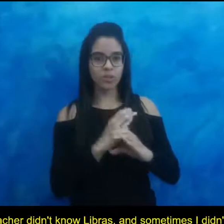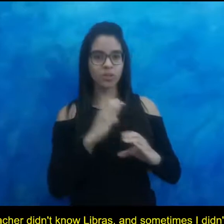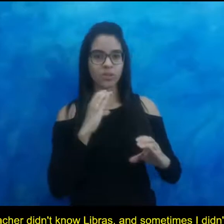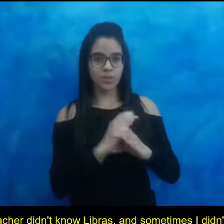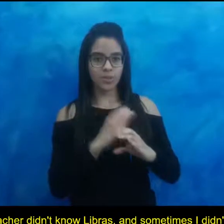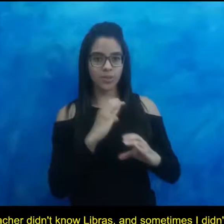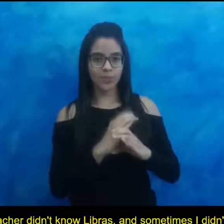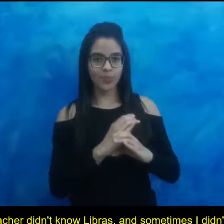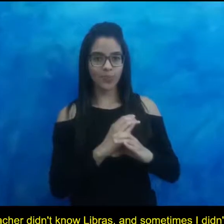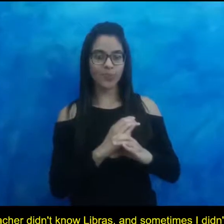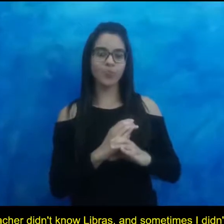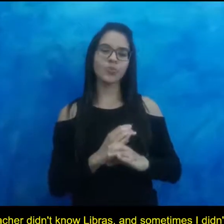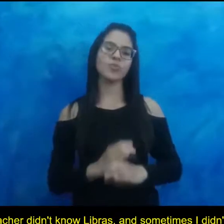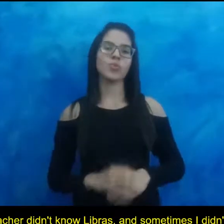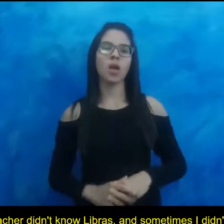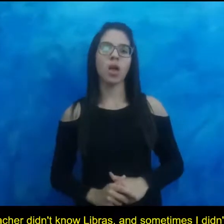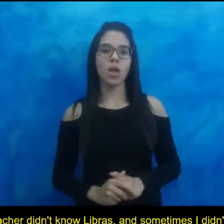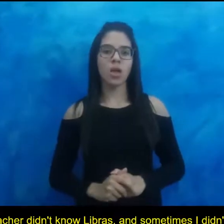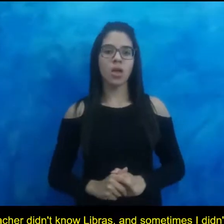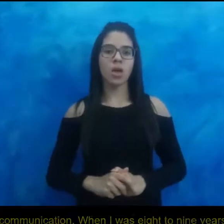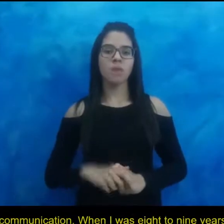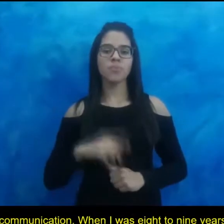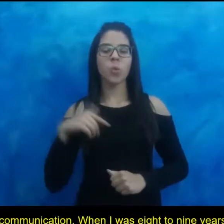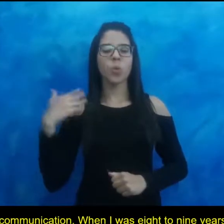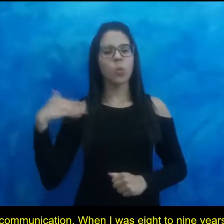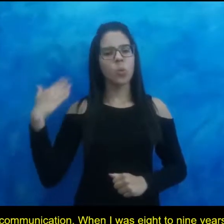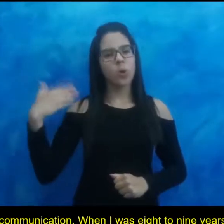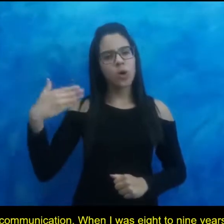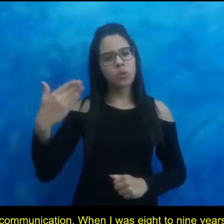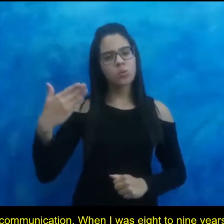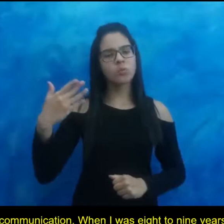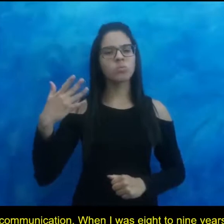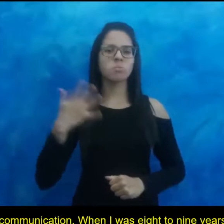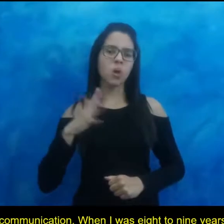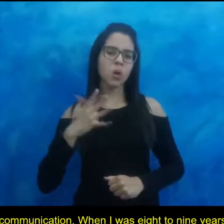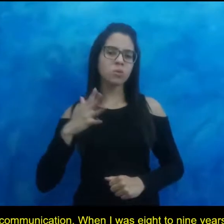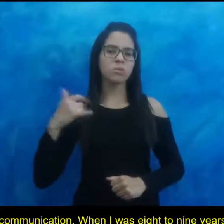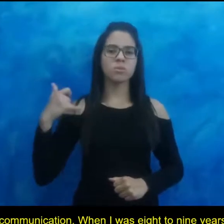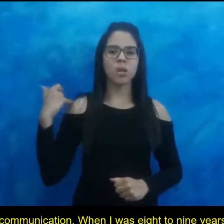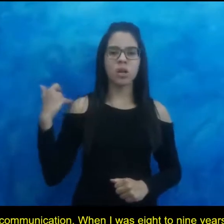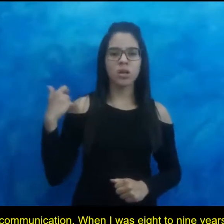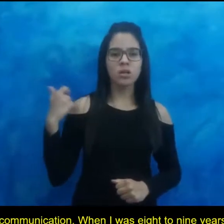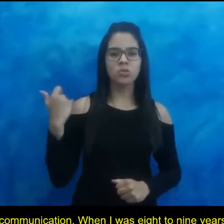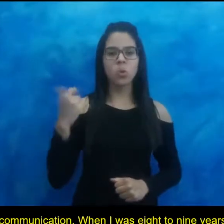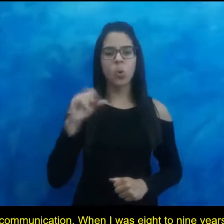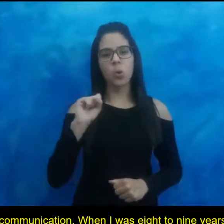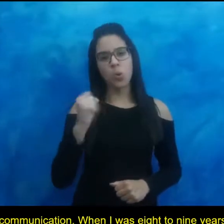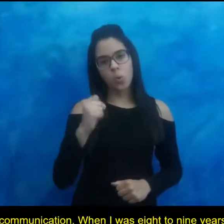There was no communication. When I was way to 9 years old, I was transferred to